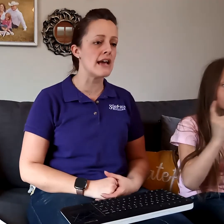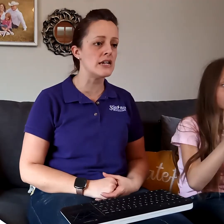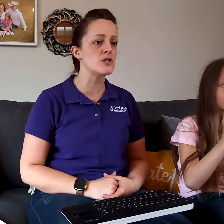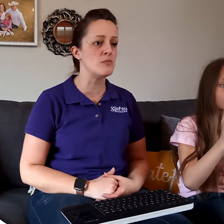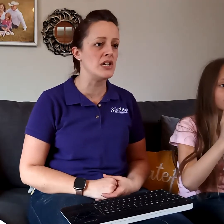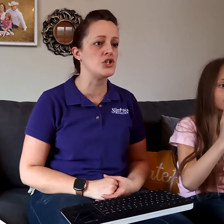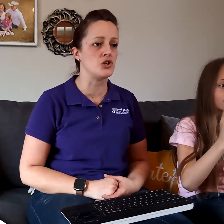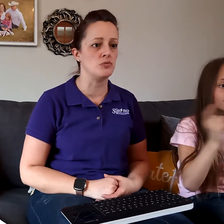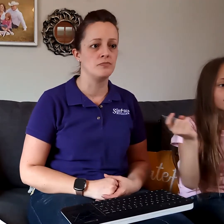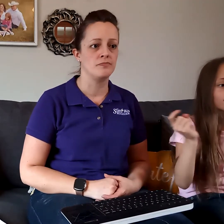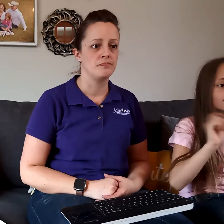to meet you.